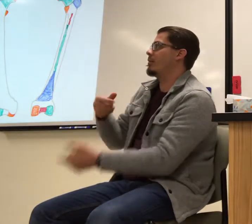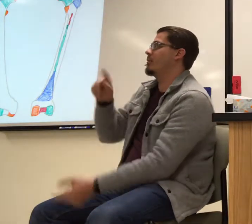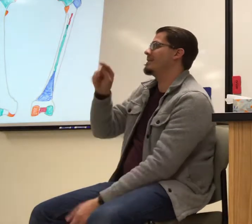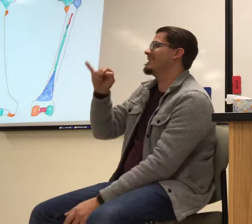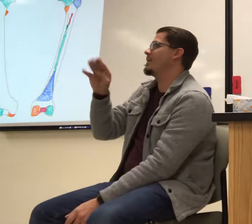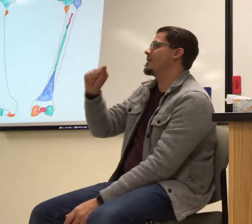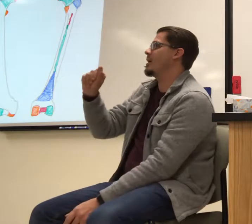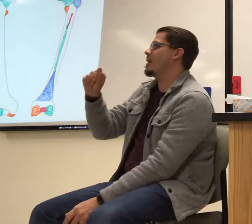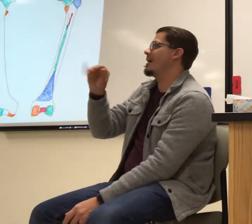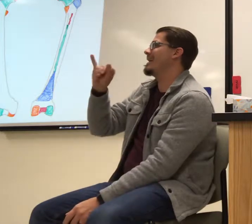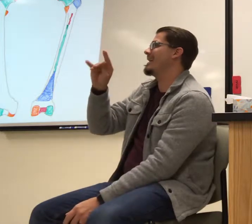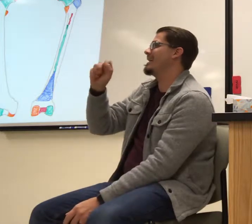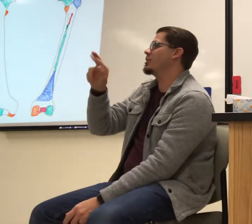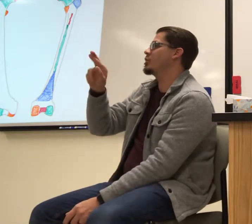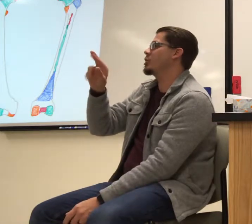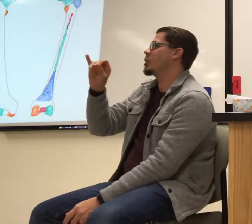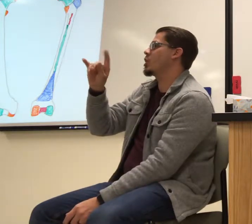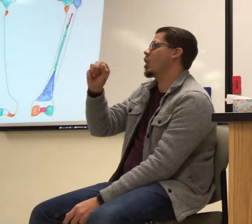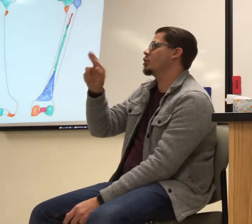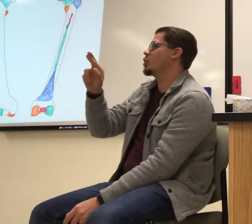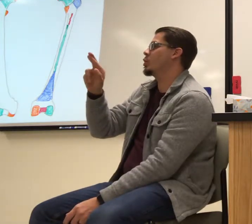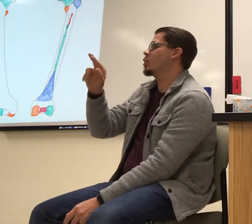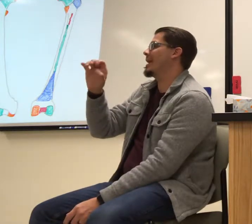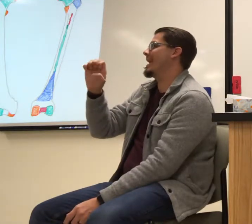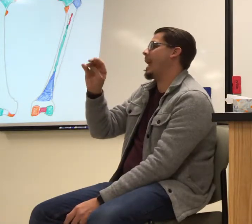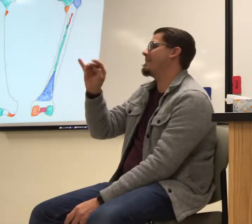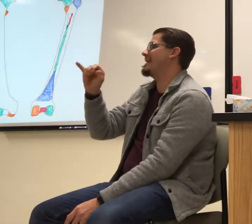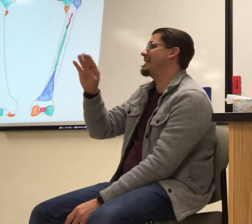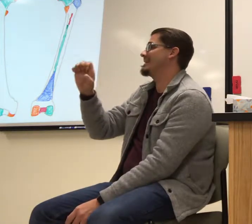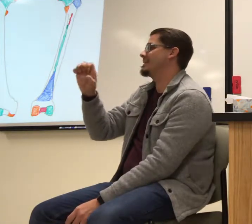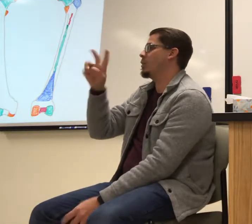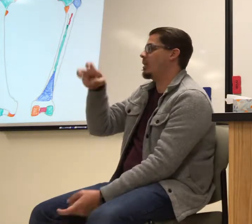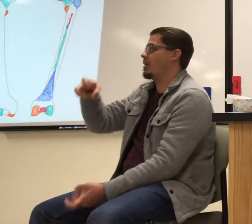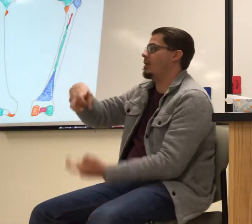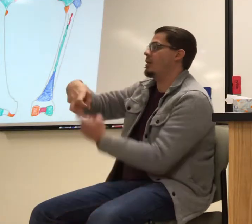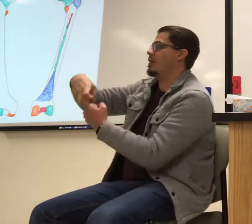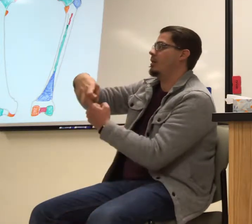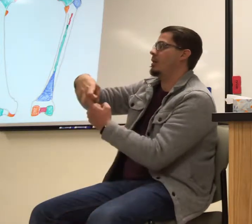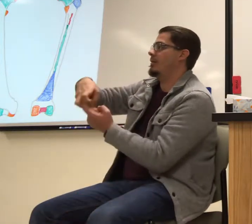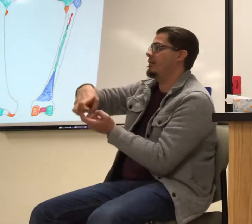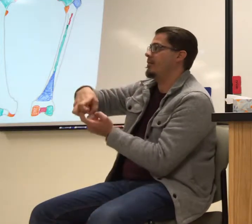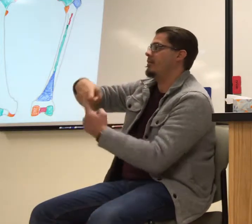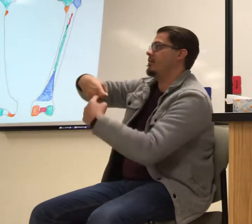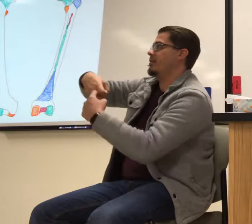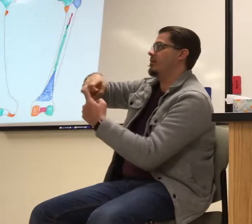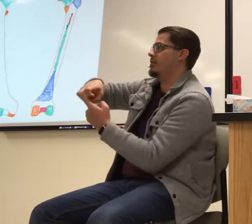called intercondylar eminence of tibia will fit there in that notch when the knee is extended.